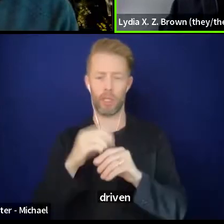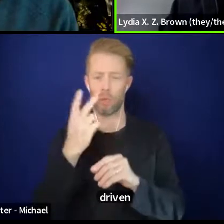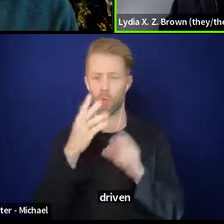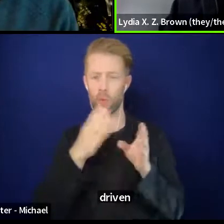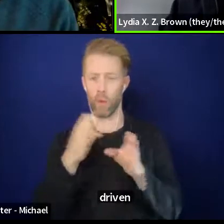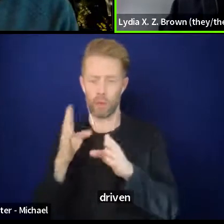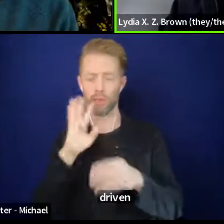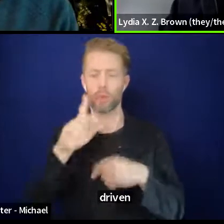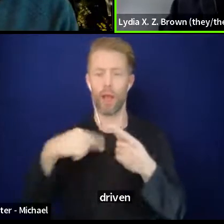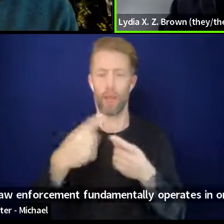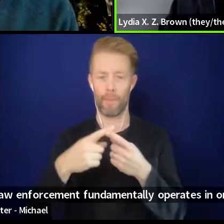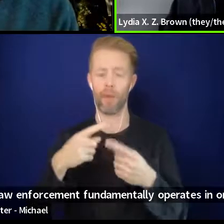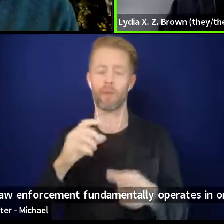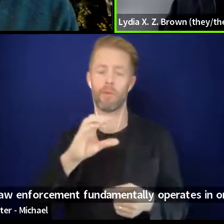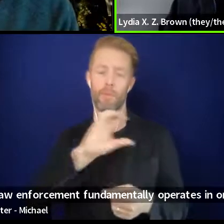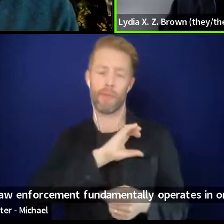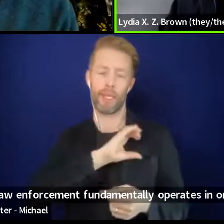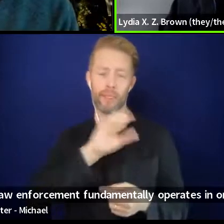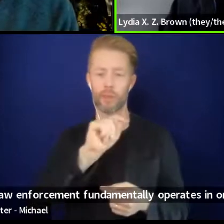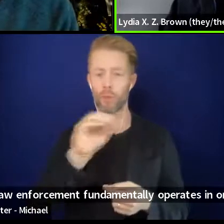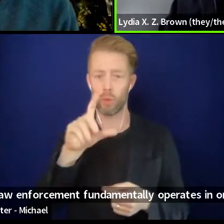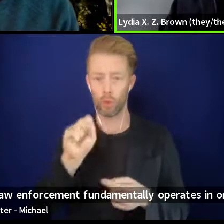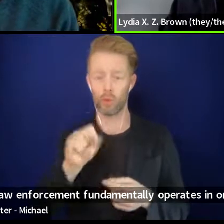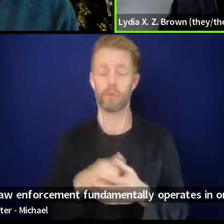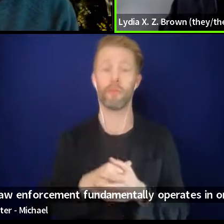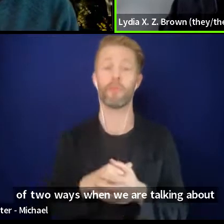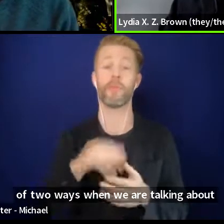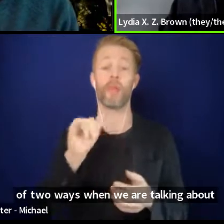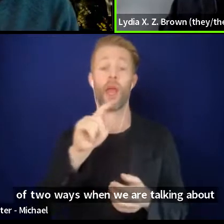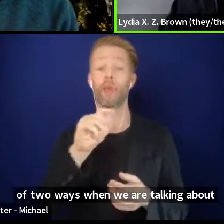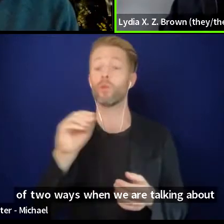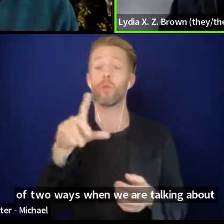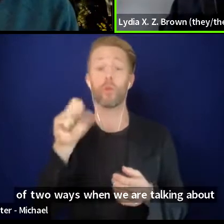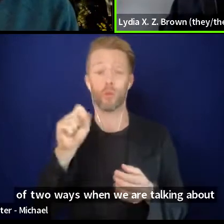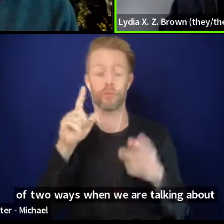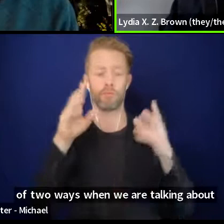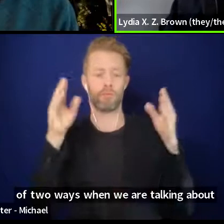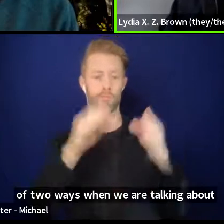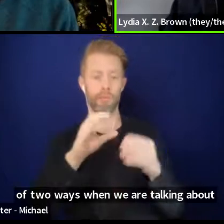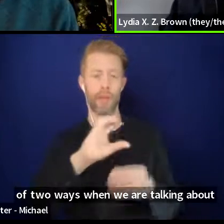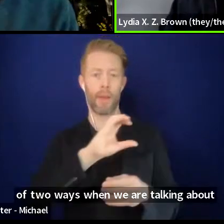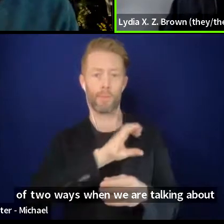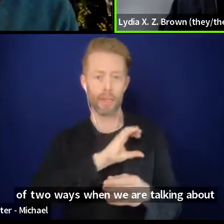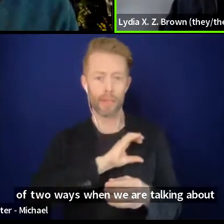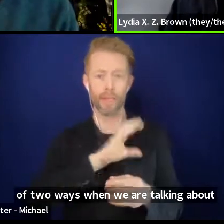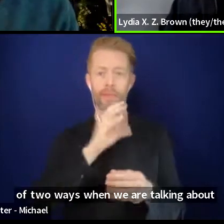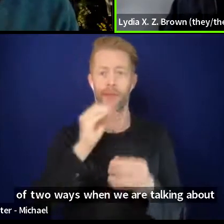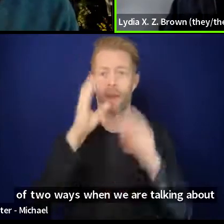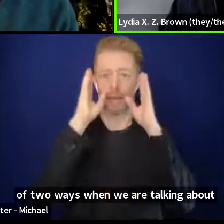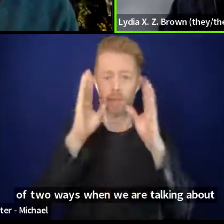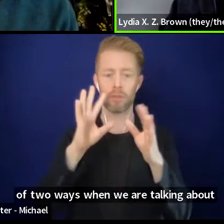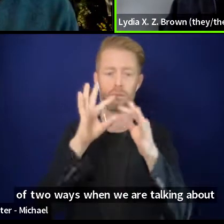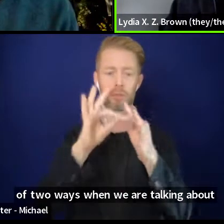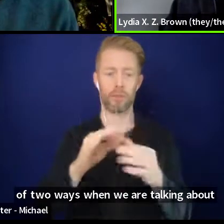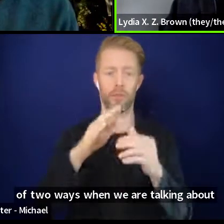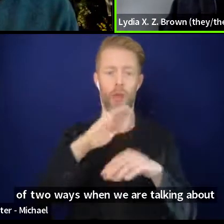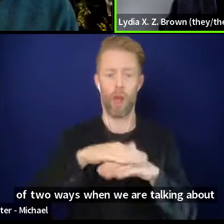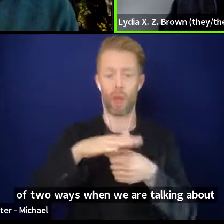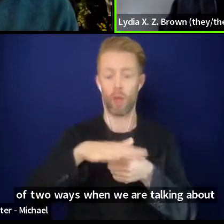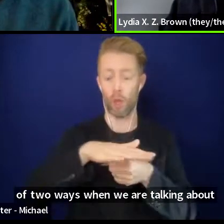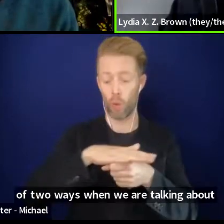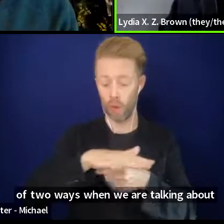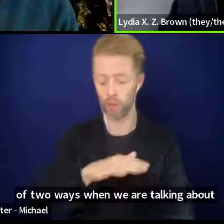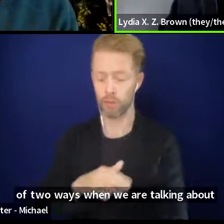predictive policing tools. Predictive policing tools that try to focus police resources and attention based on locations that may